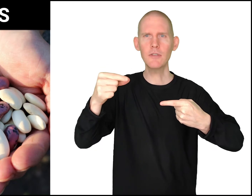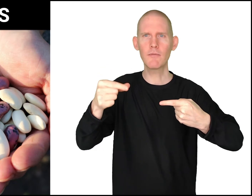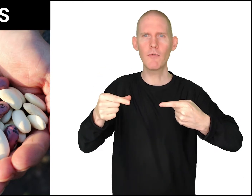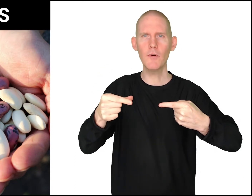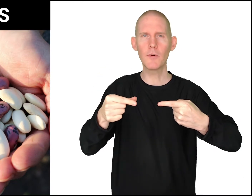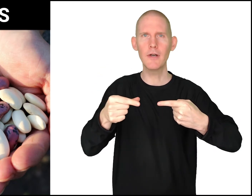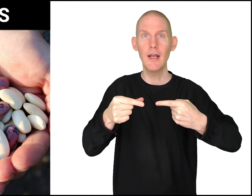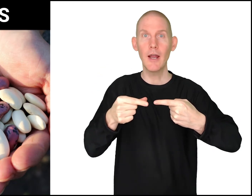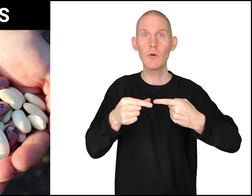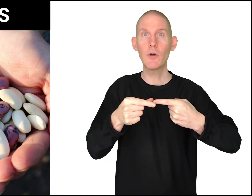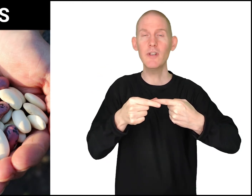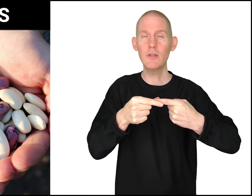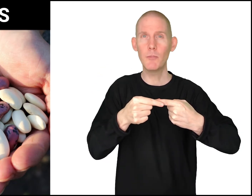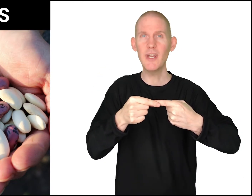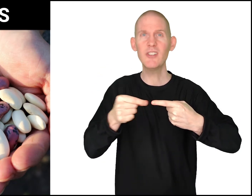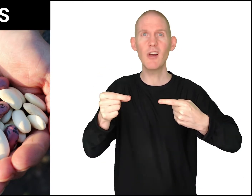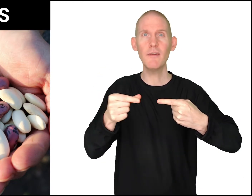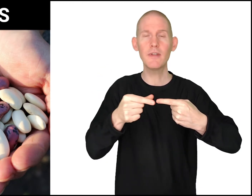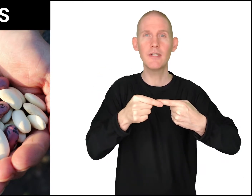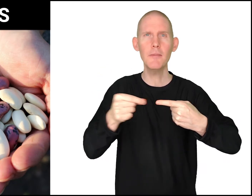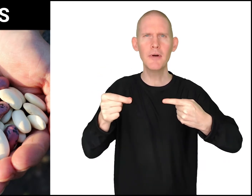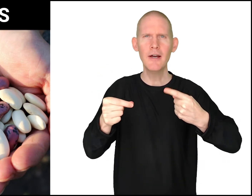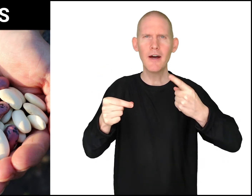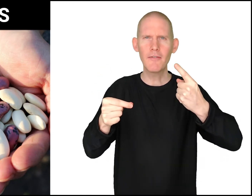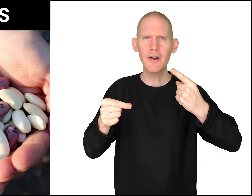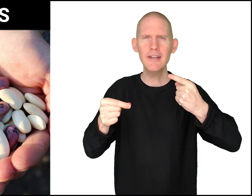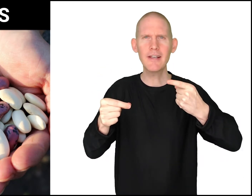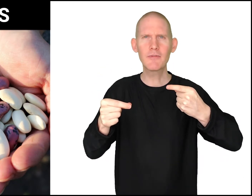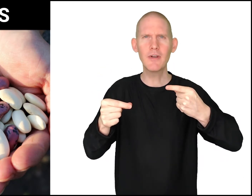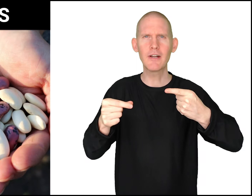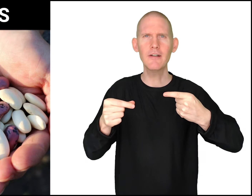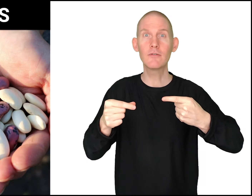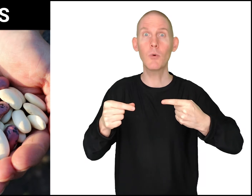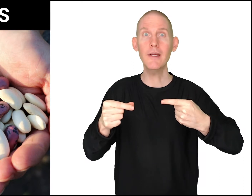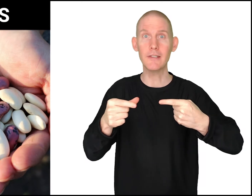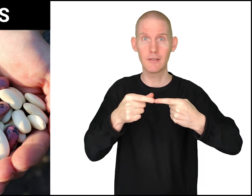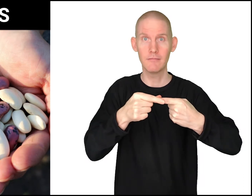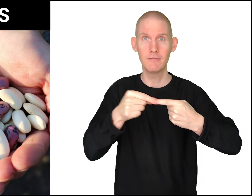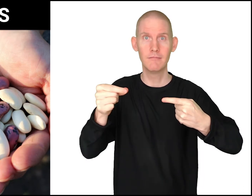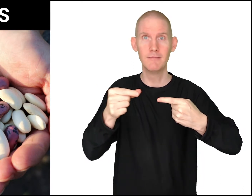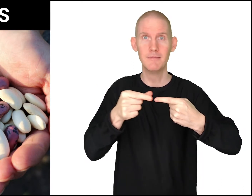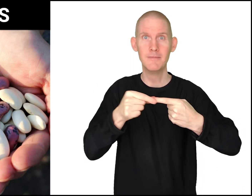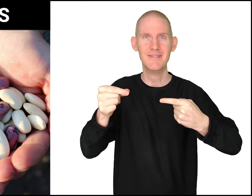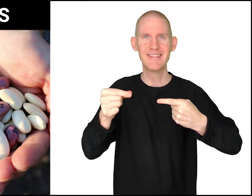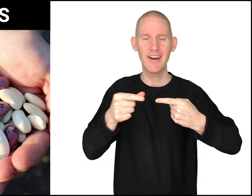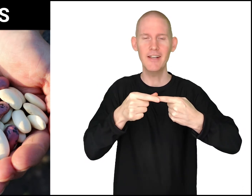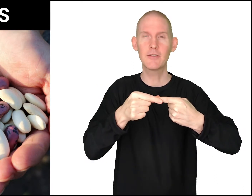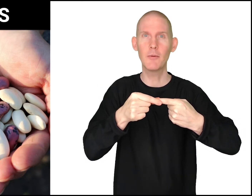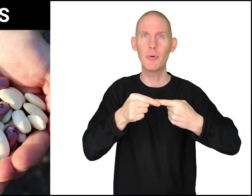it forward, and we're going to pinch off the tip of our index finger twice. All right, so